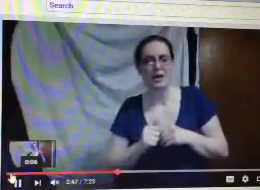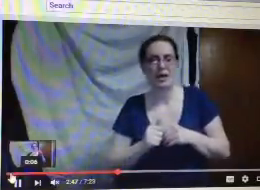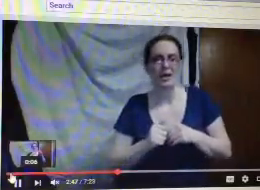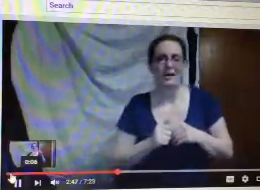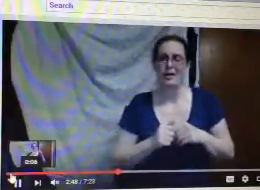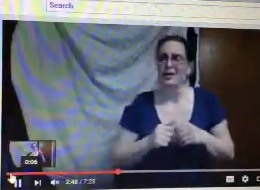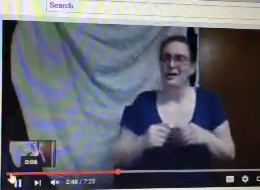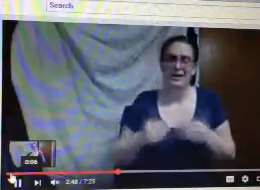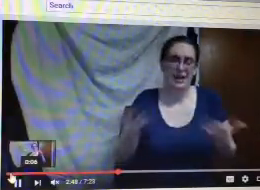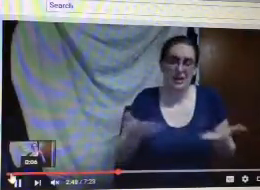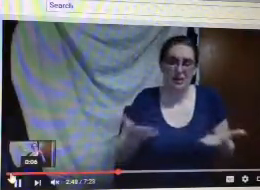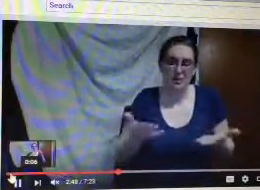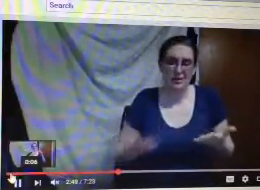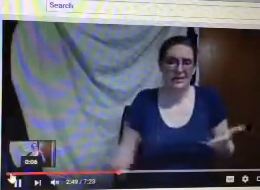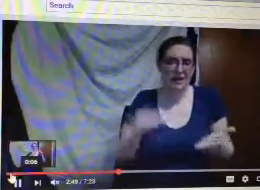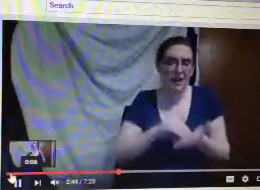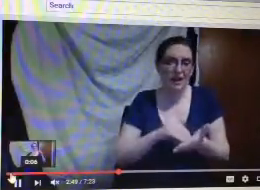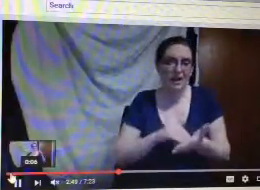woman,